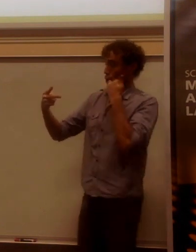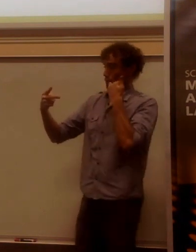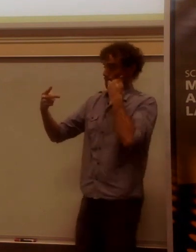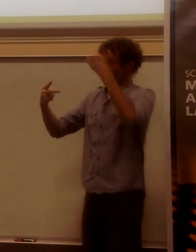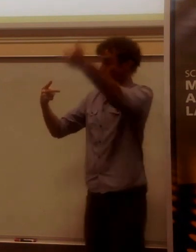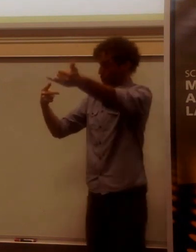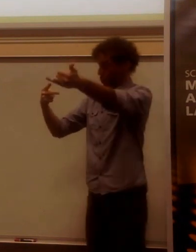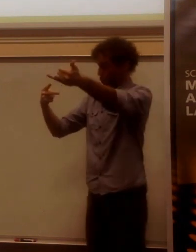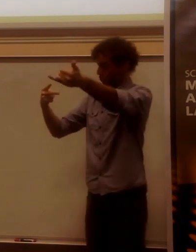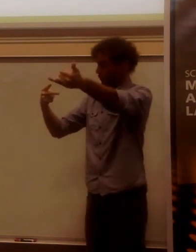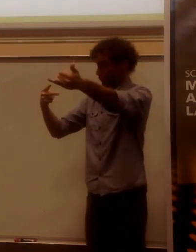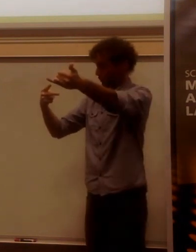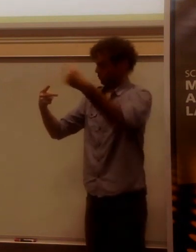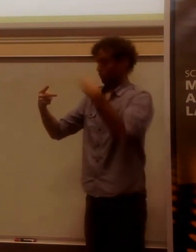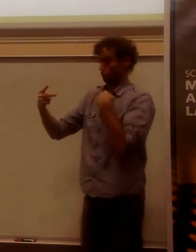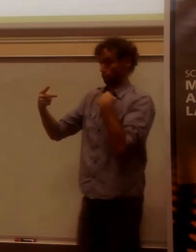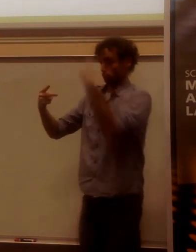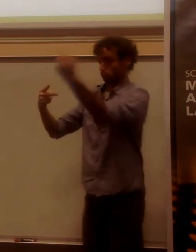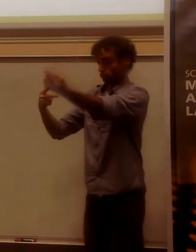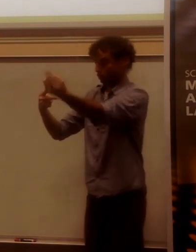And if they're making a video call,